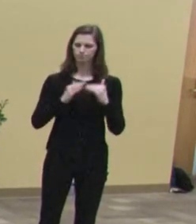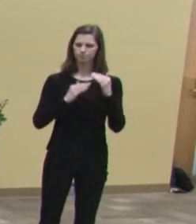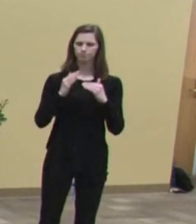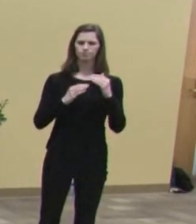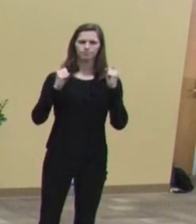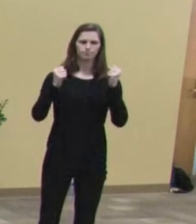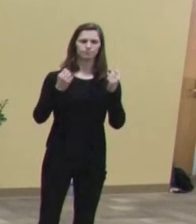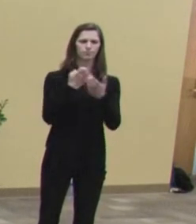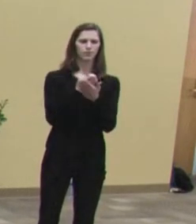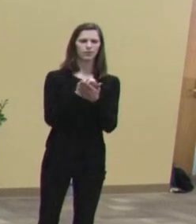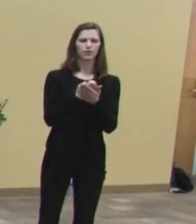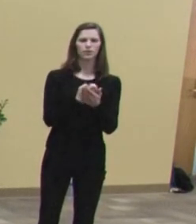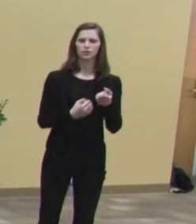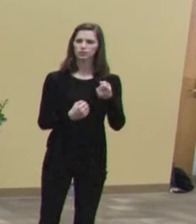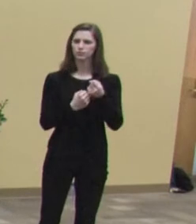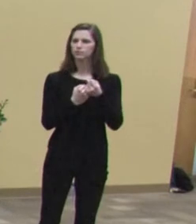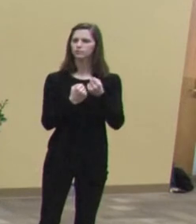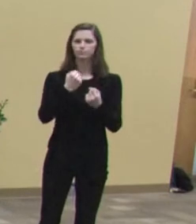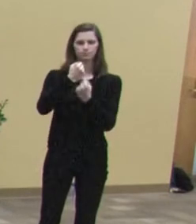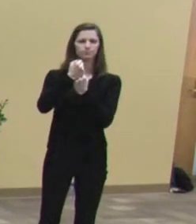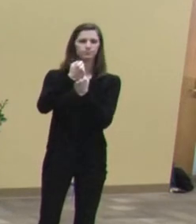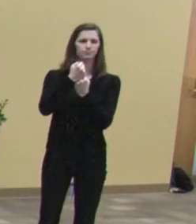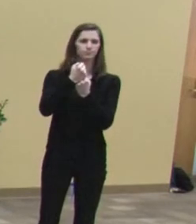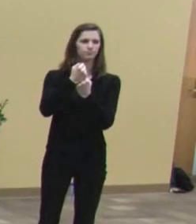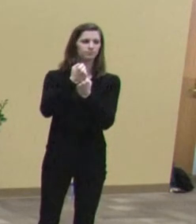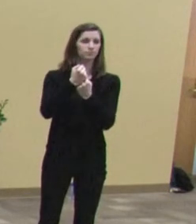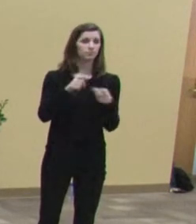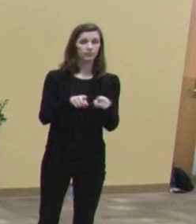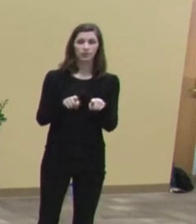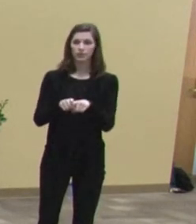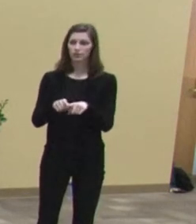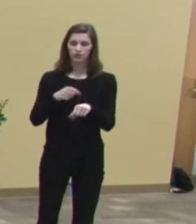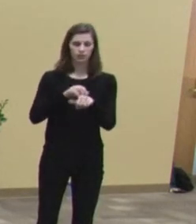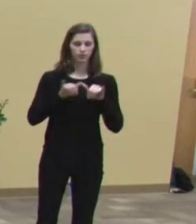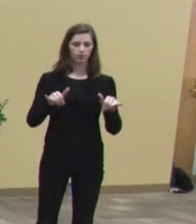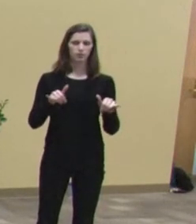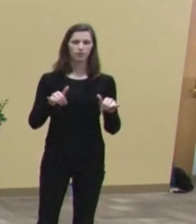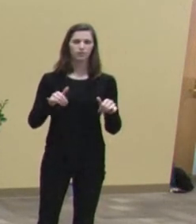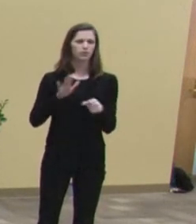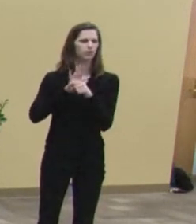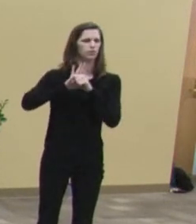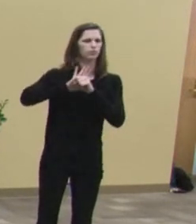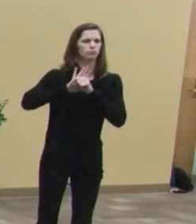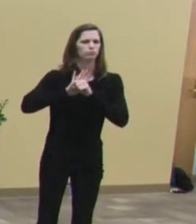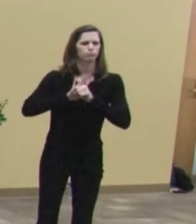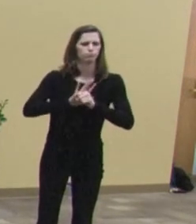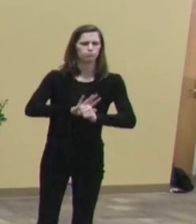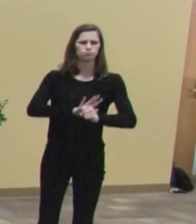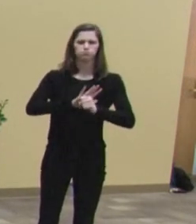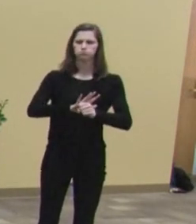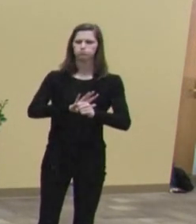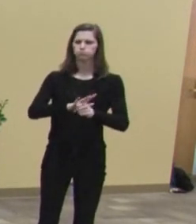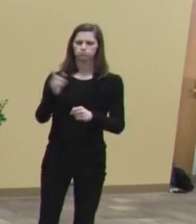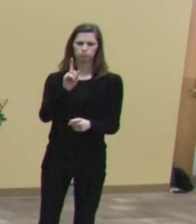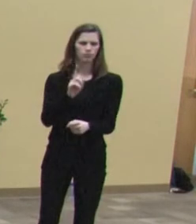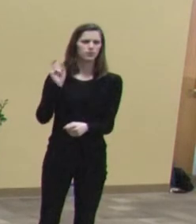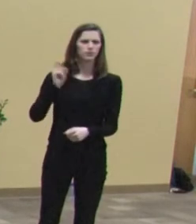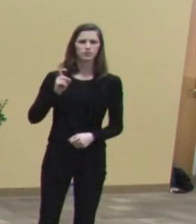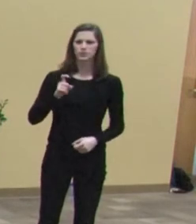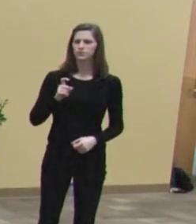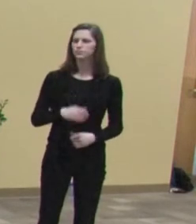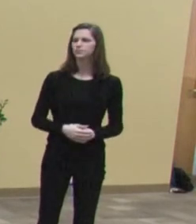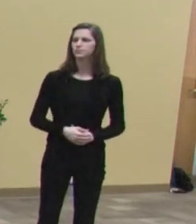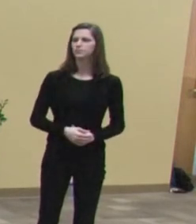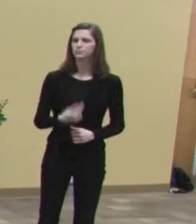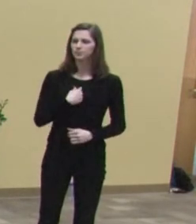base. And at the same time, we are putting pressure where it really hurts. I ask